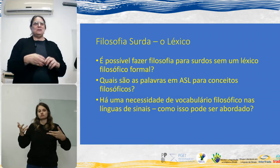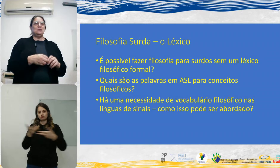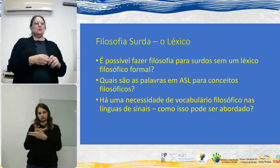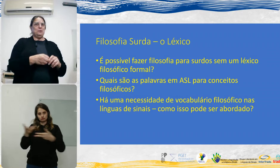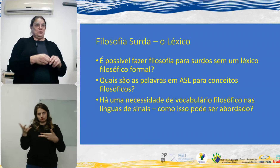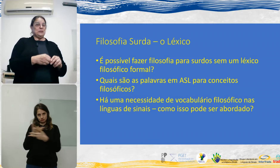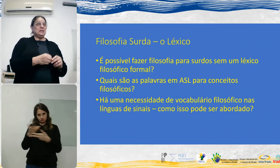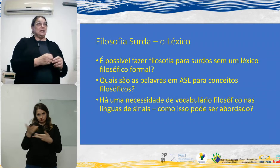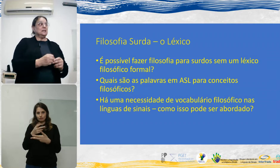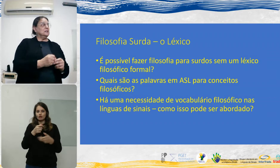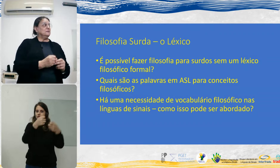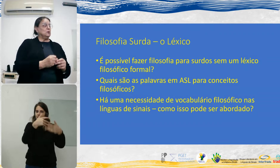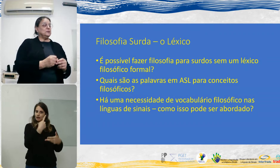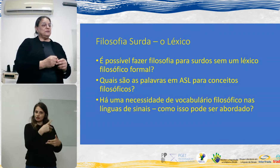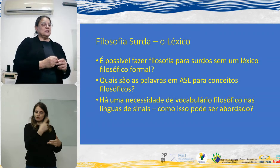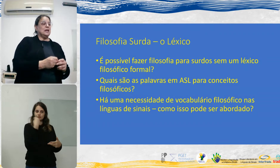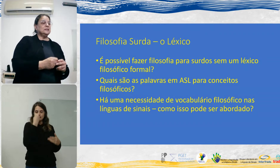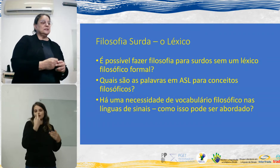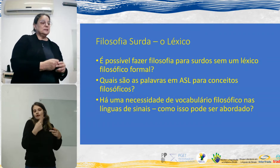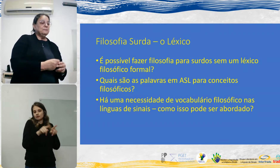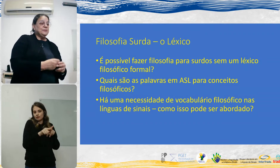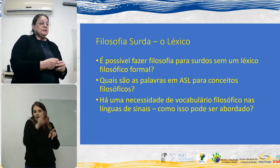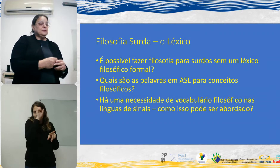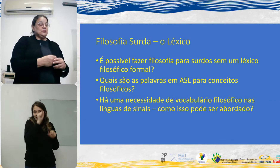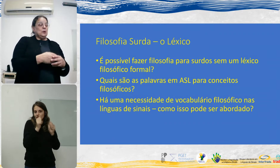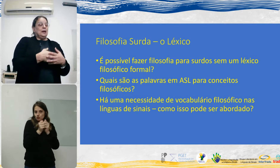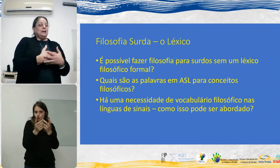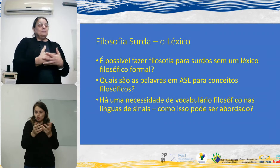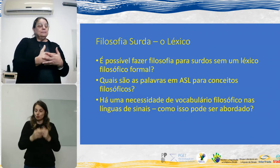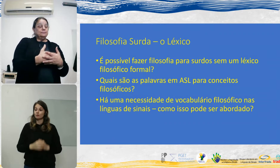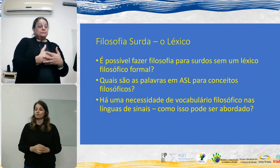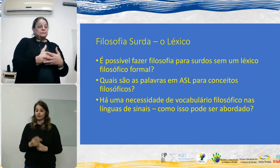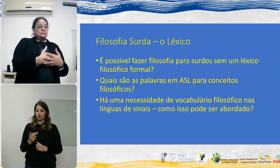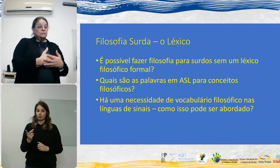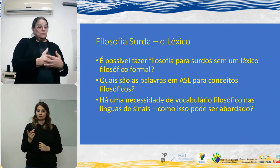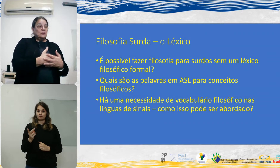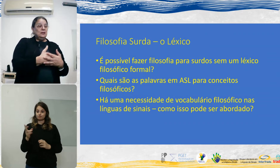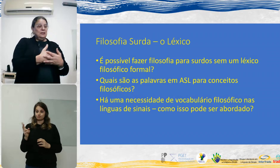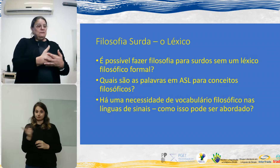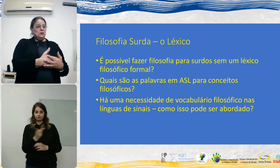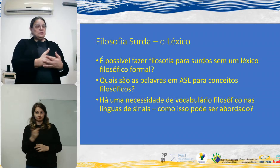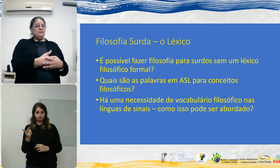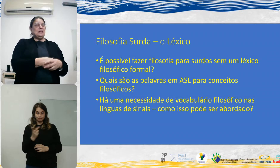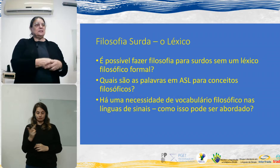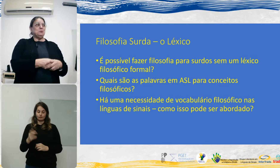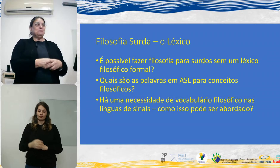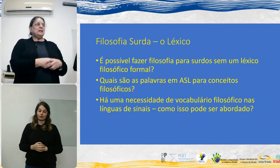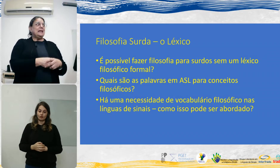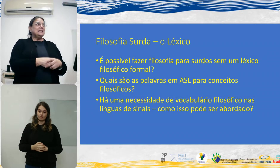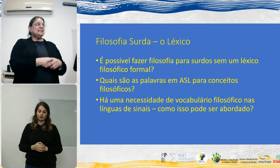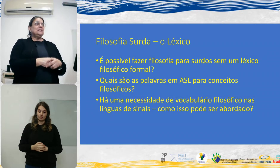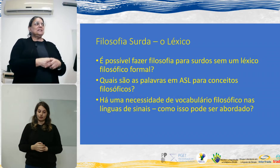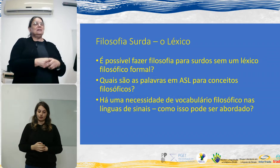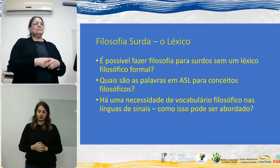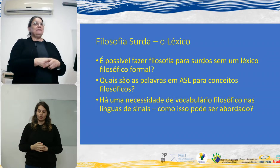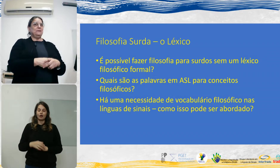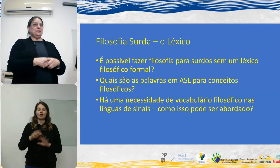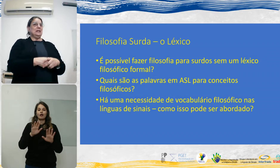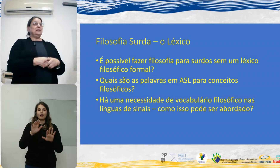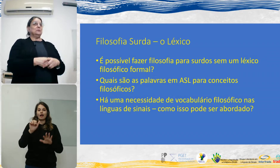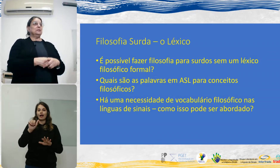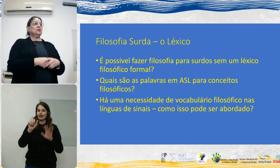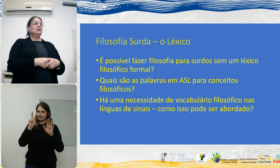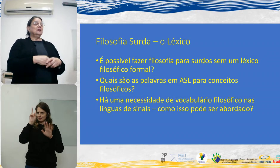experience of interpreting was like in these philosophy classes. So I'm the philosophy expert, but ASL is not my